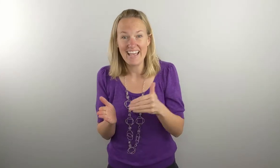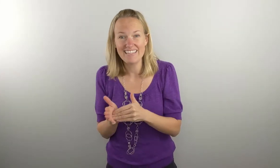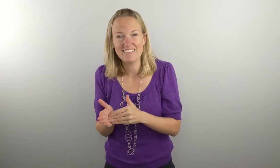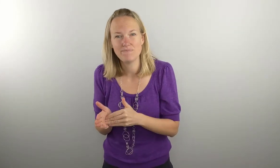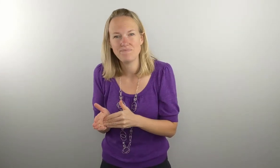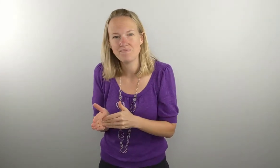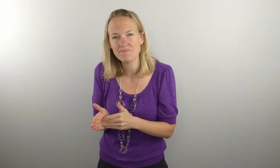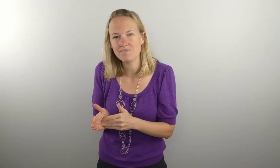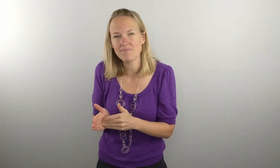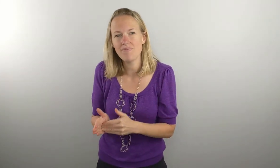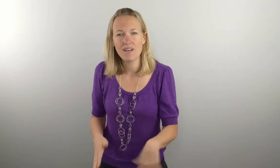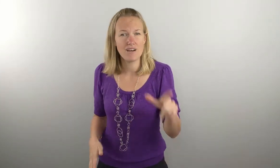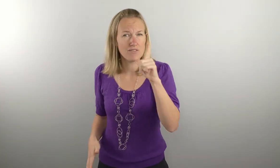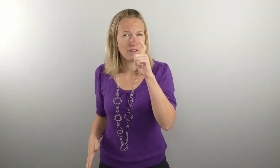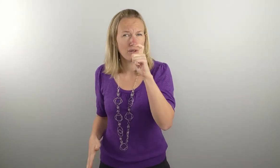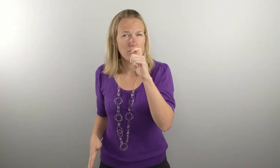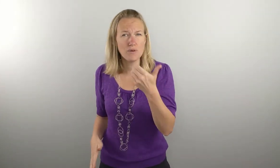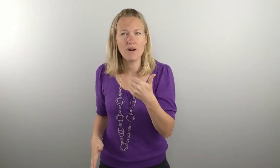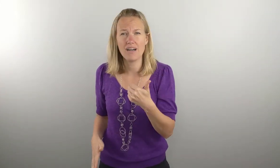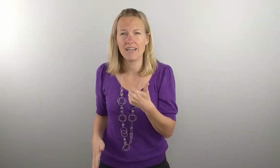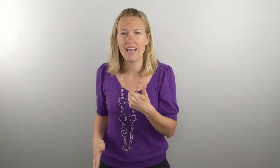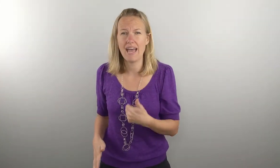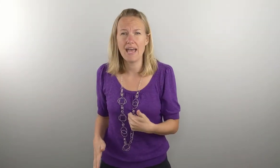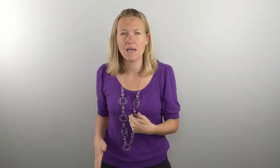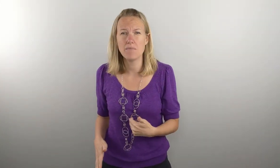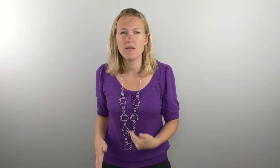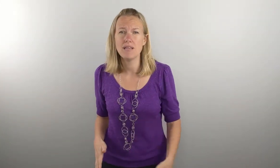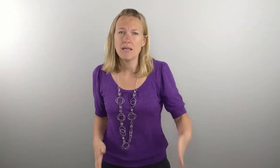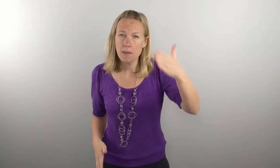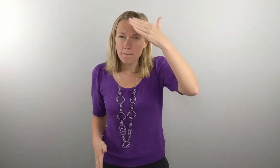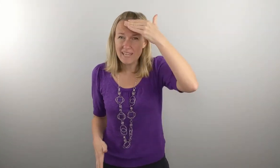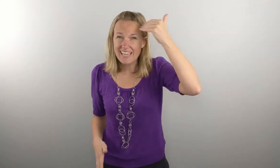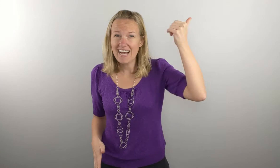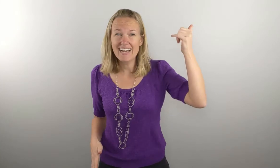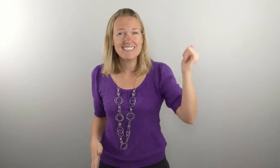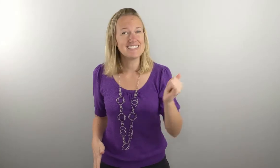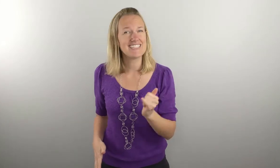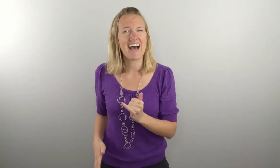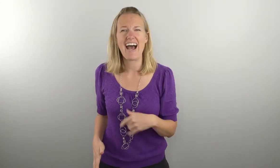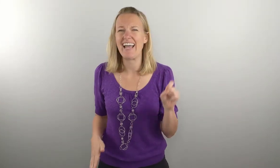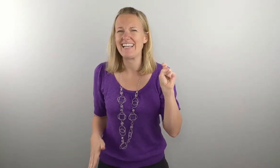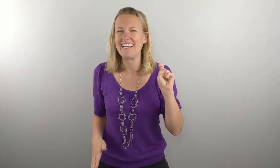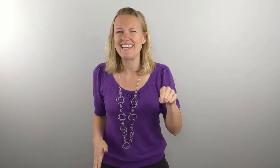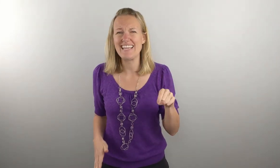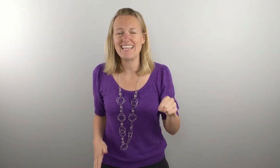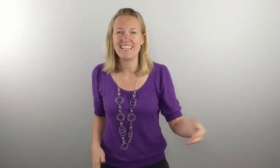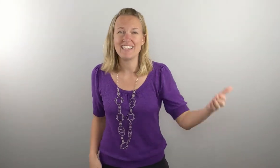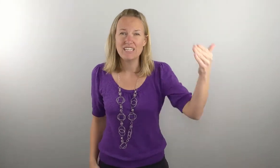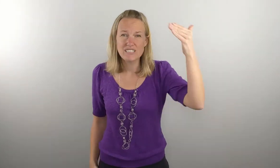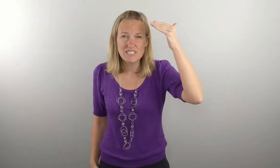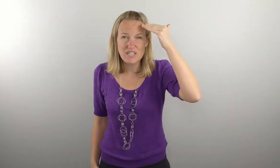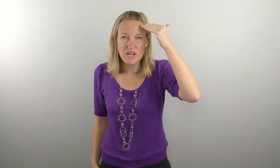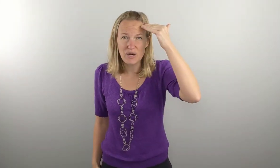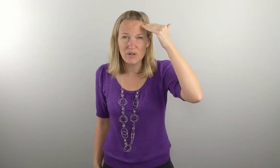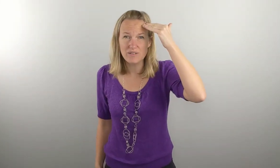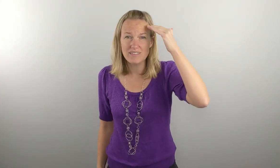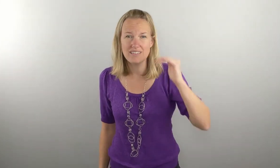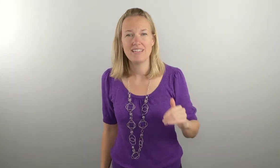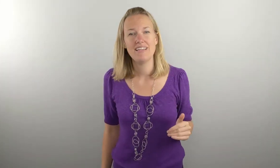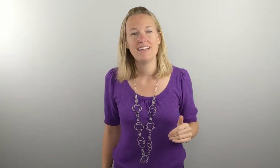again, of who I am, because I need to know.